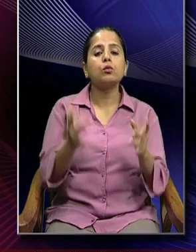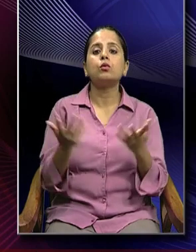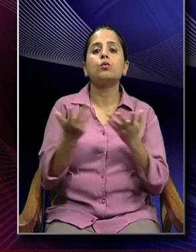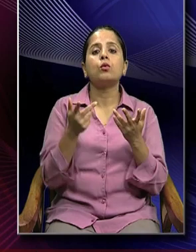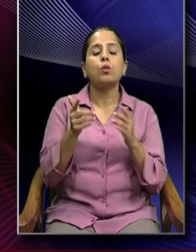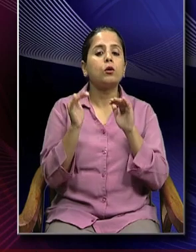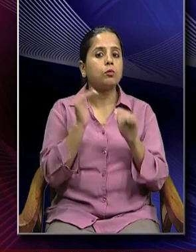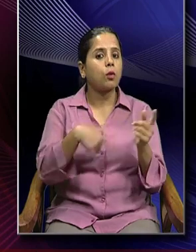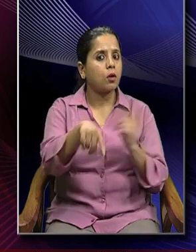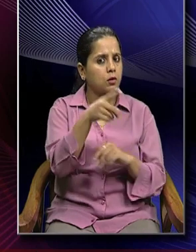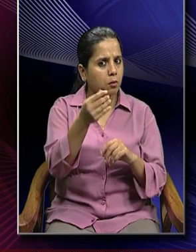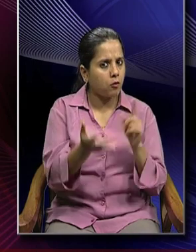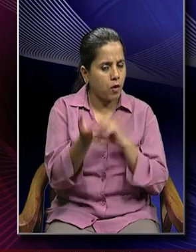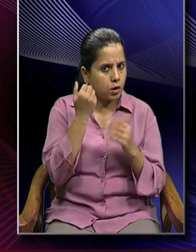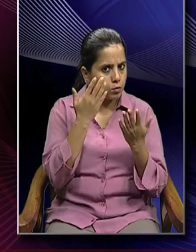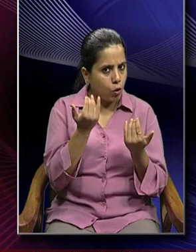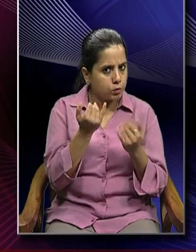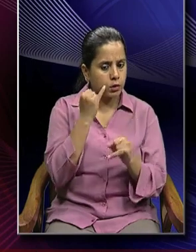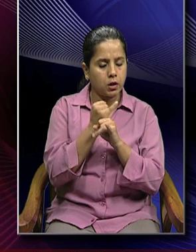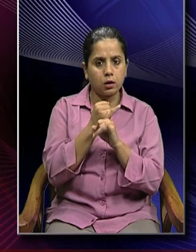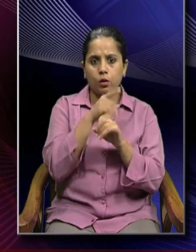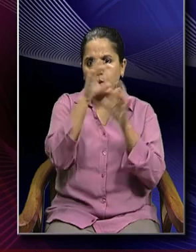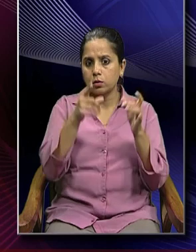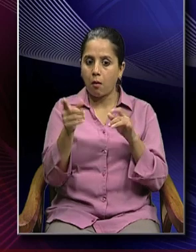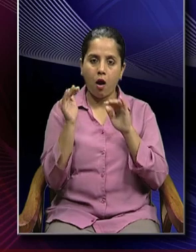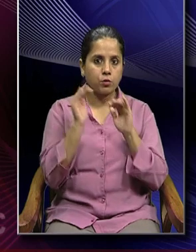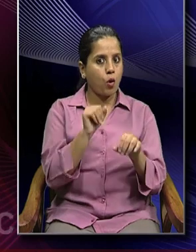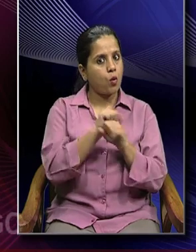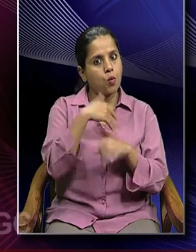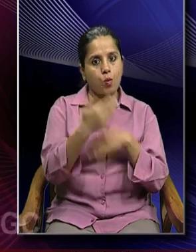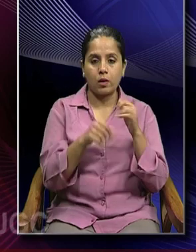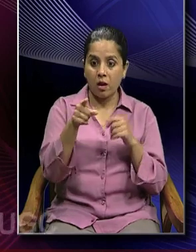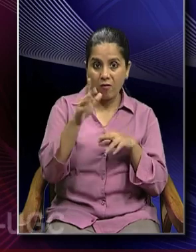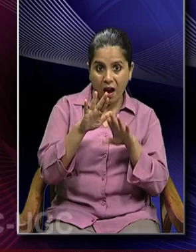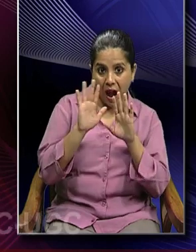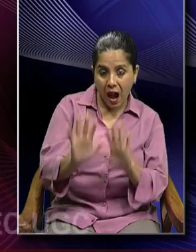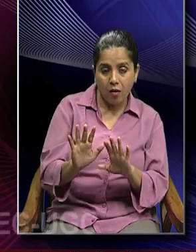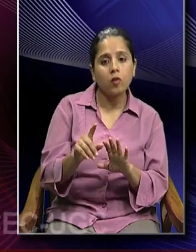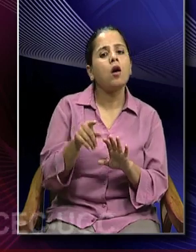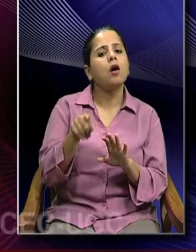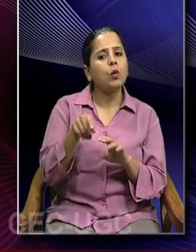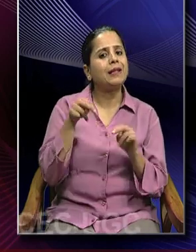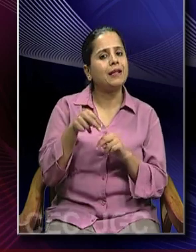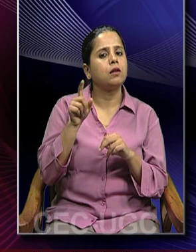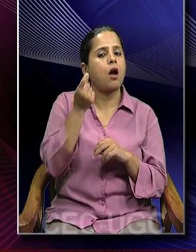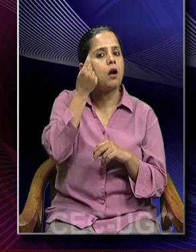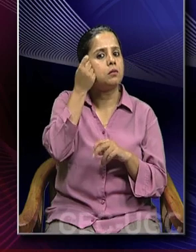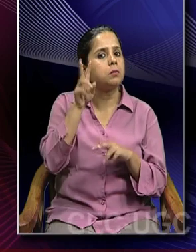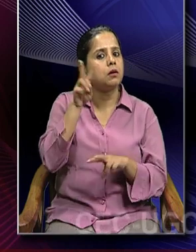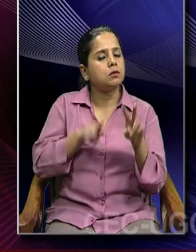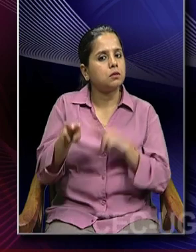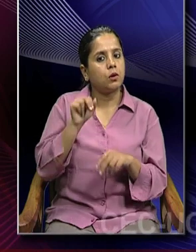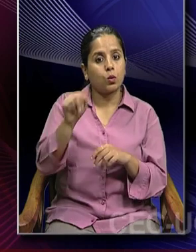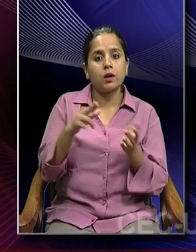Could you find some supporting institutions within the sector? If they are there, that also need to be understood. The nature